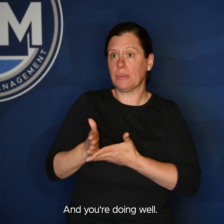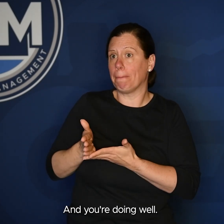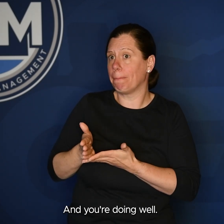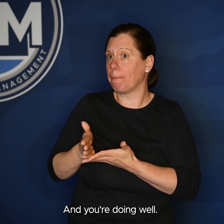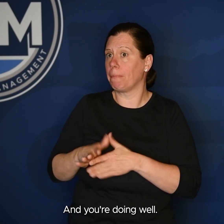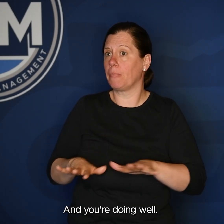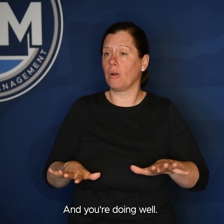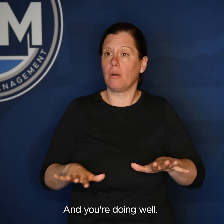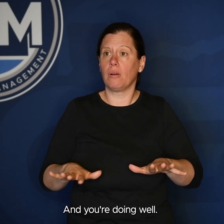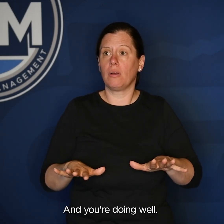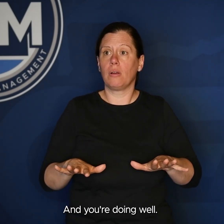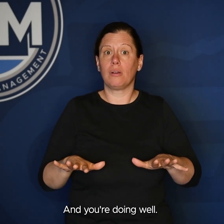well.